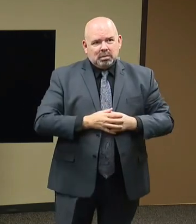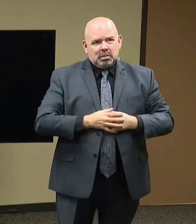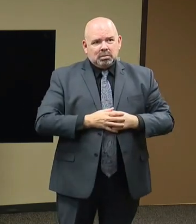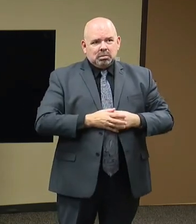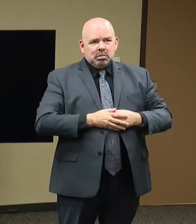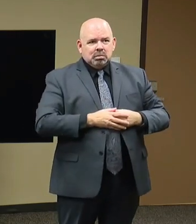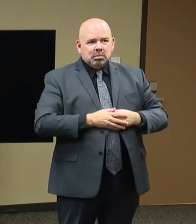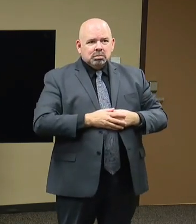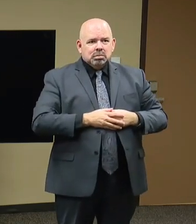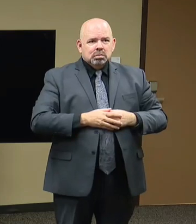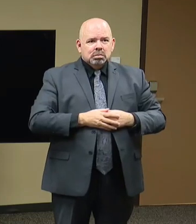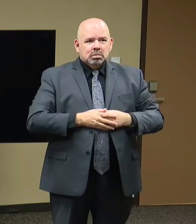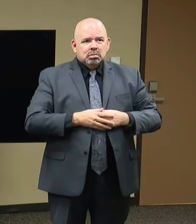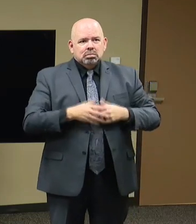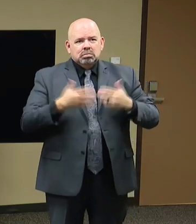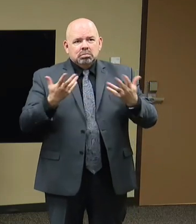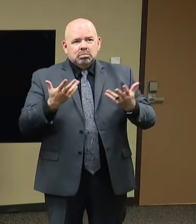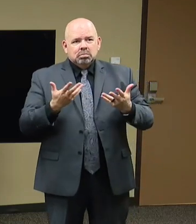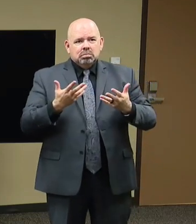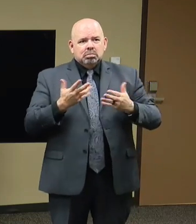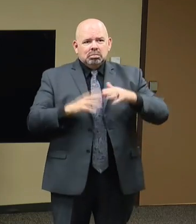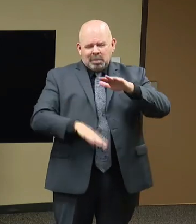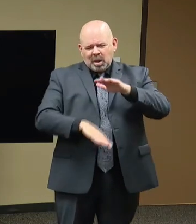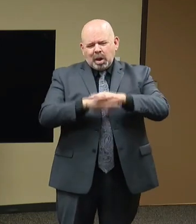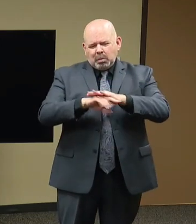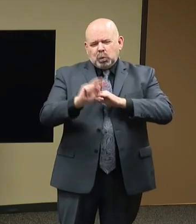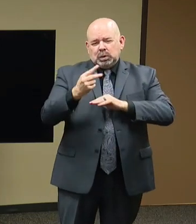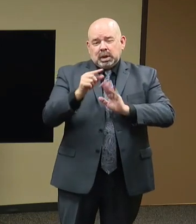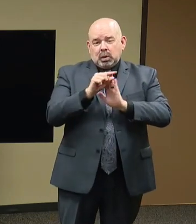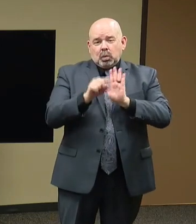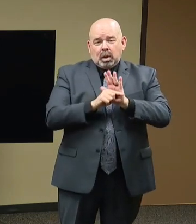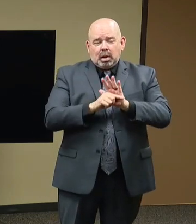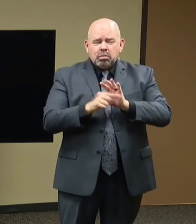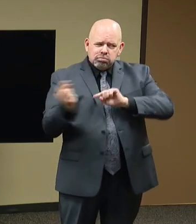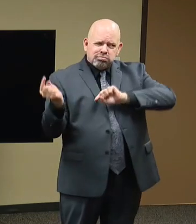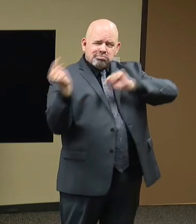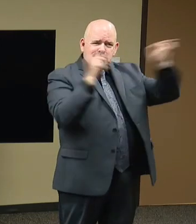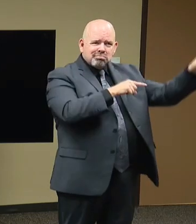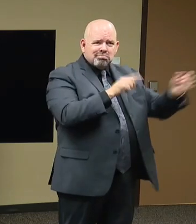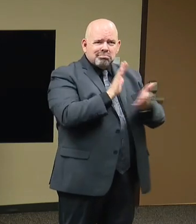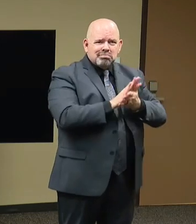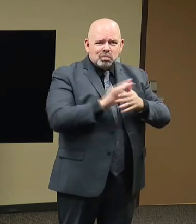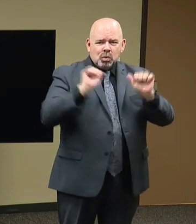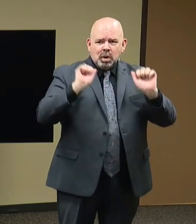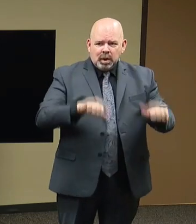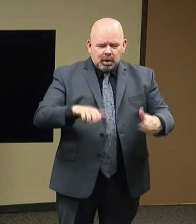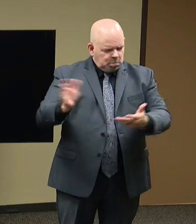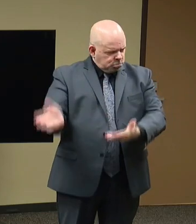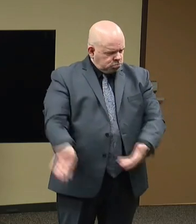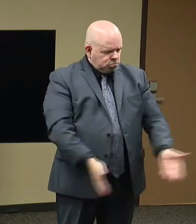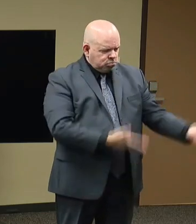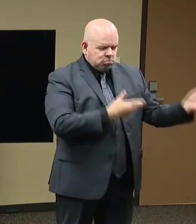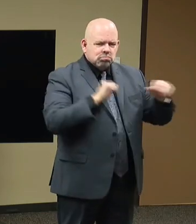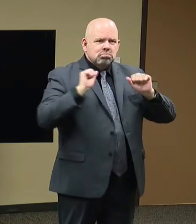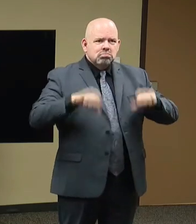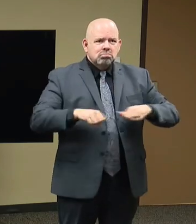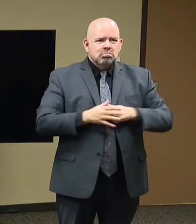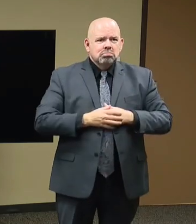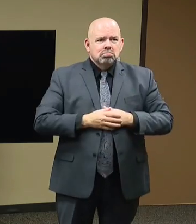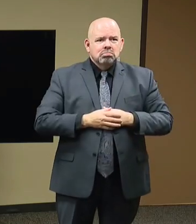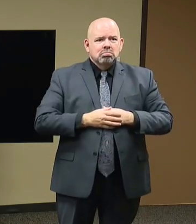second grade students and then making sure they have a lot of distance, your 3 through 5s,